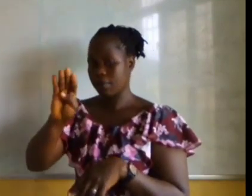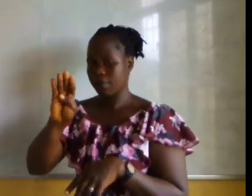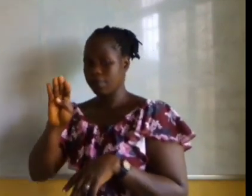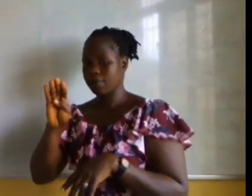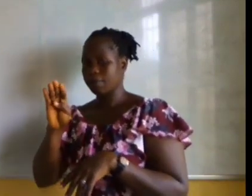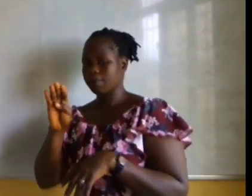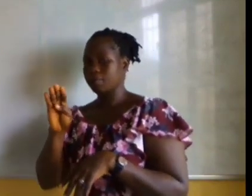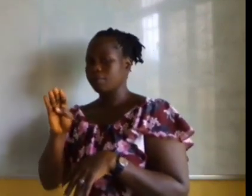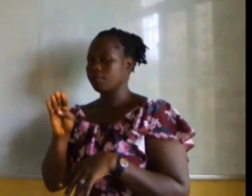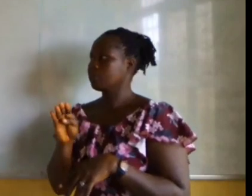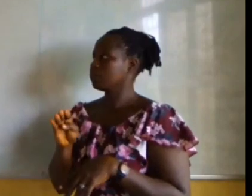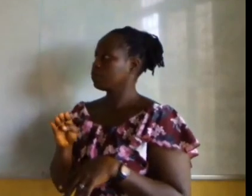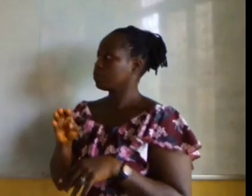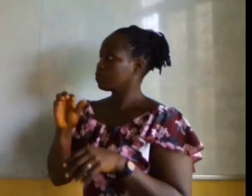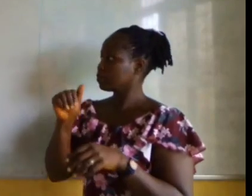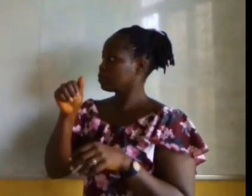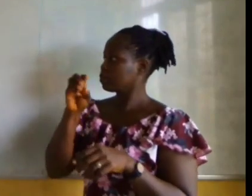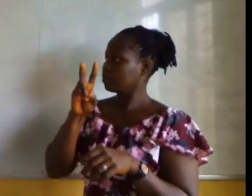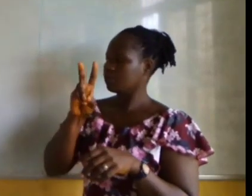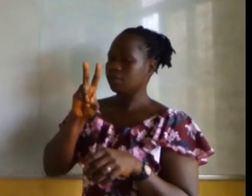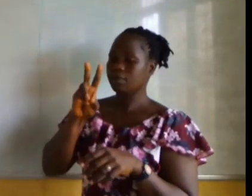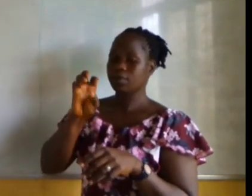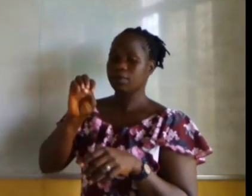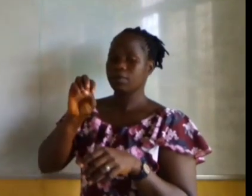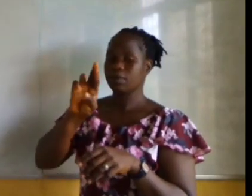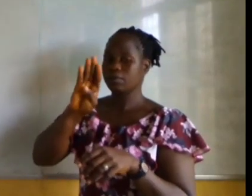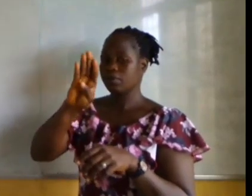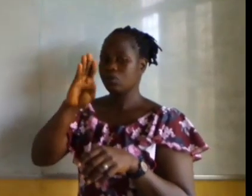Now, adverb of time,